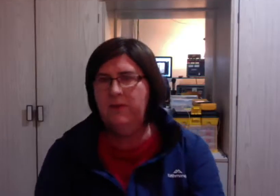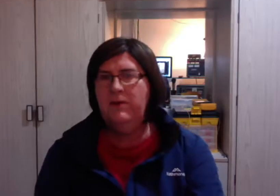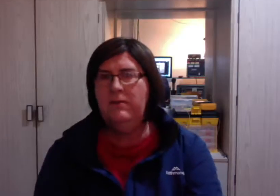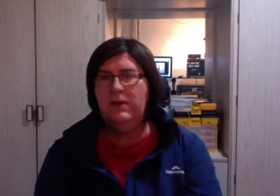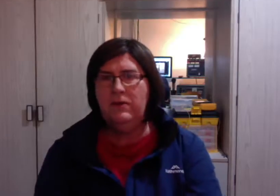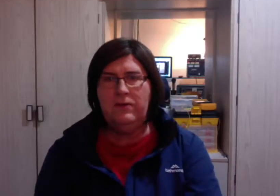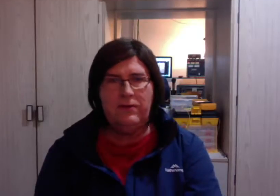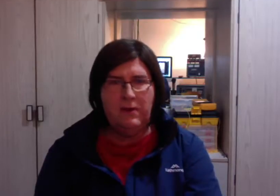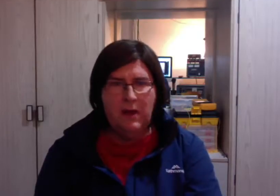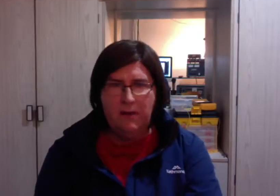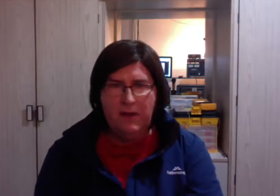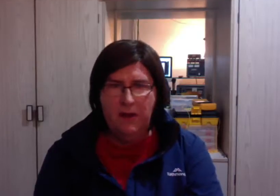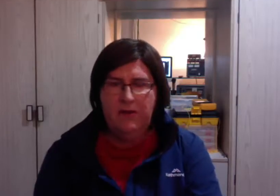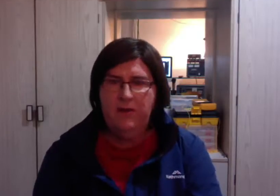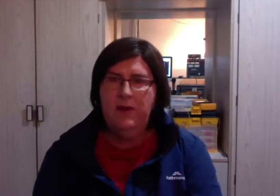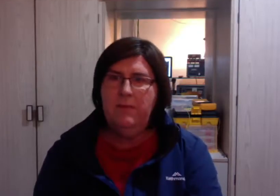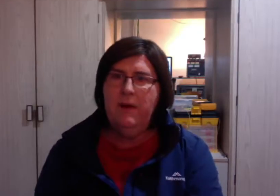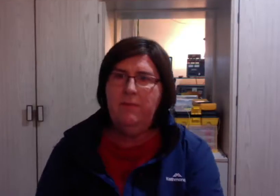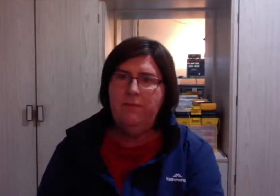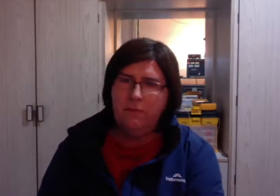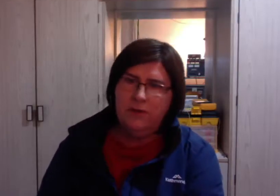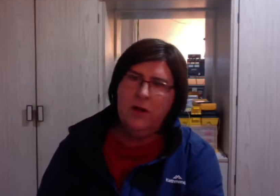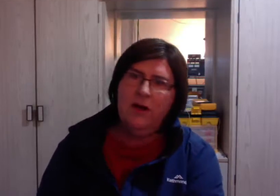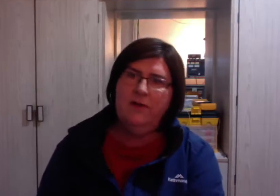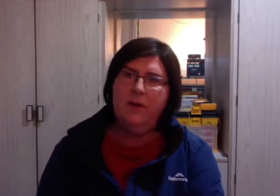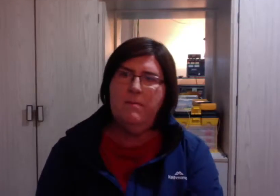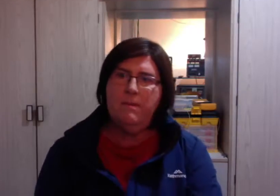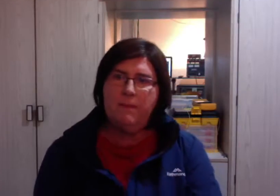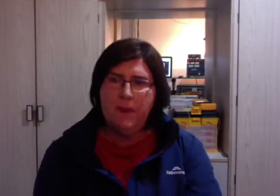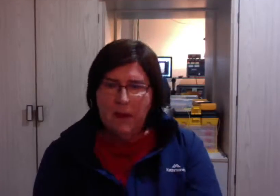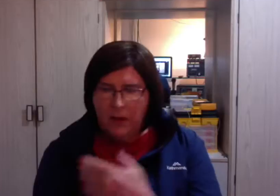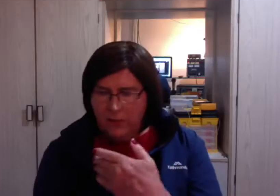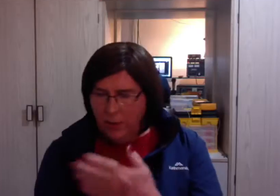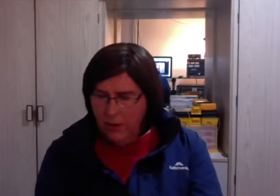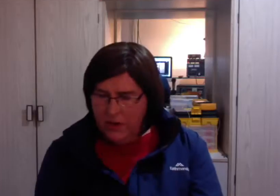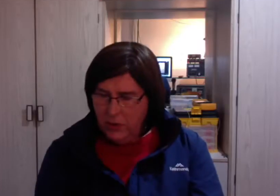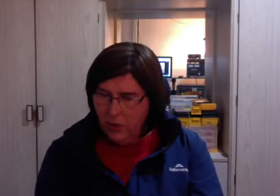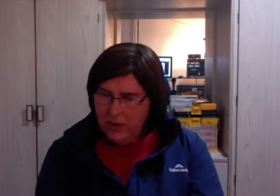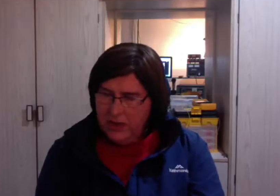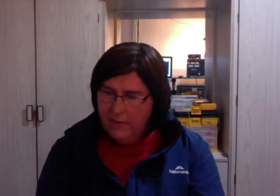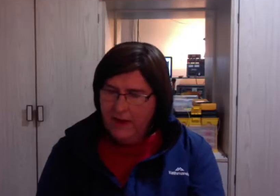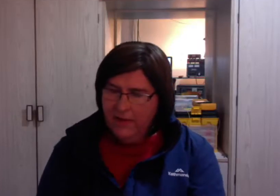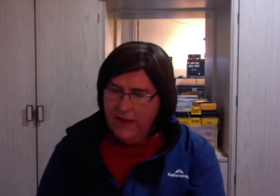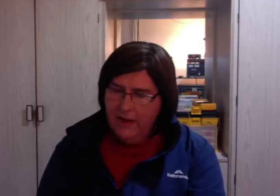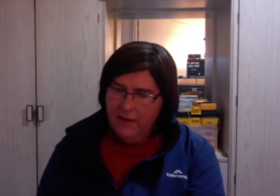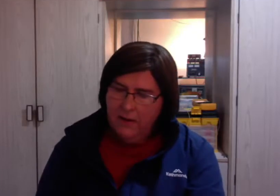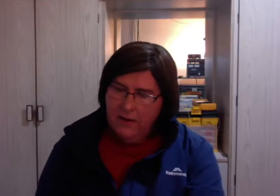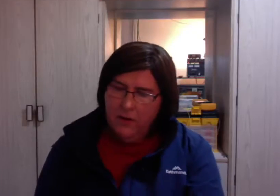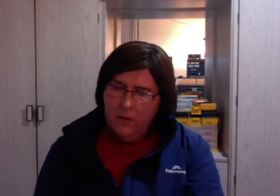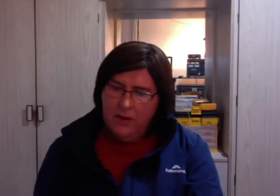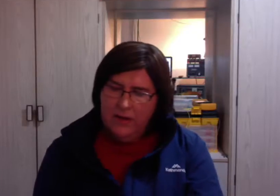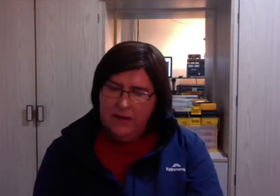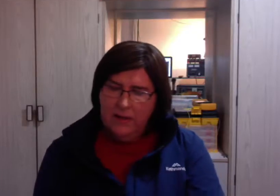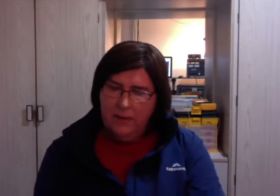it because they're not designed to pump four tires up. So while we're talking about that, we